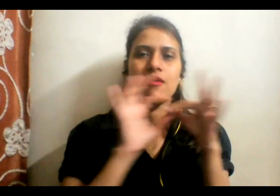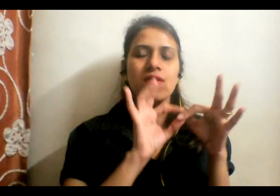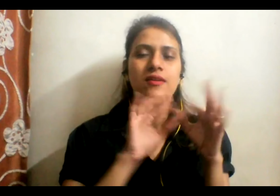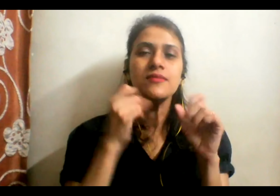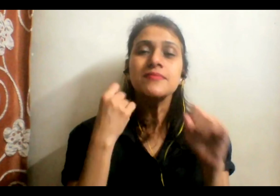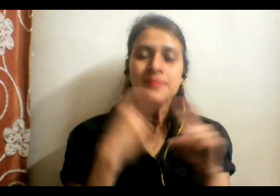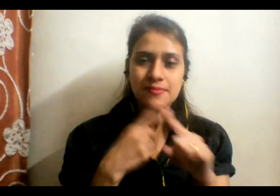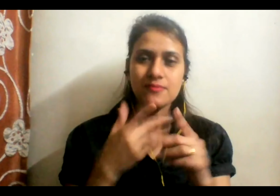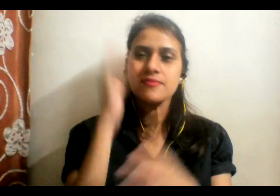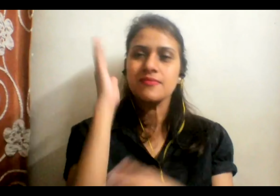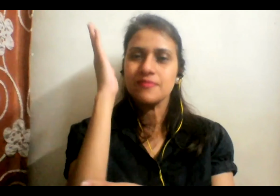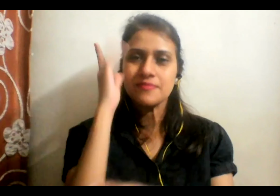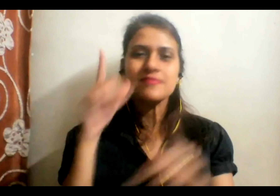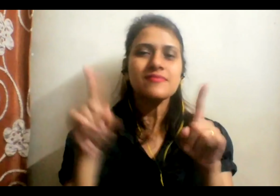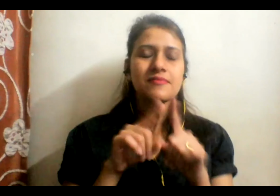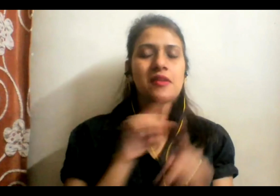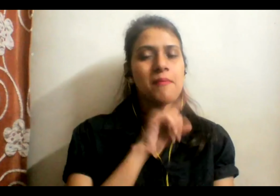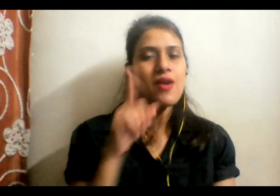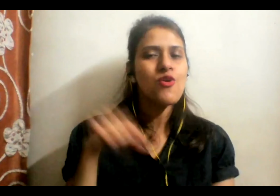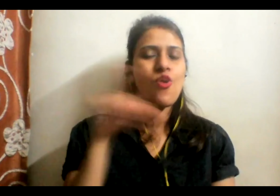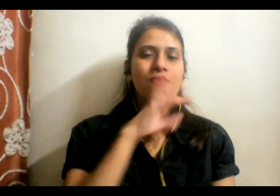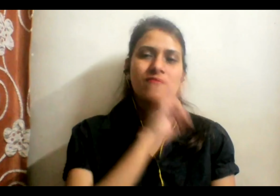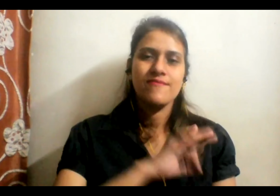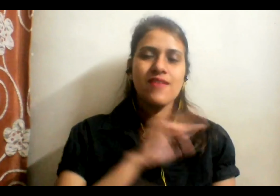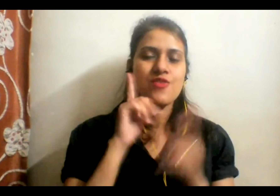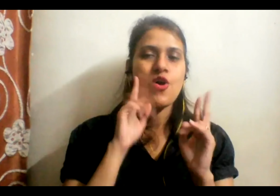more of a lecture, but I hope it was helpful.